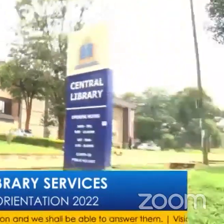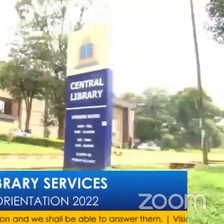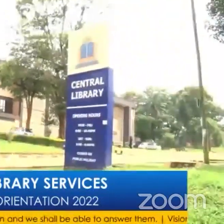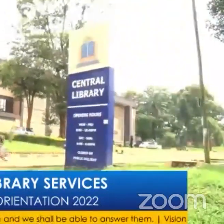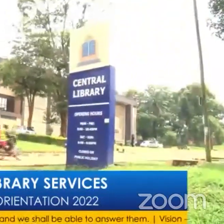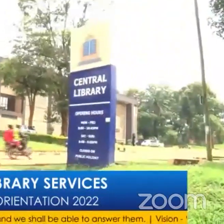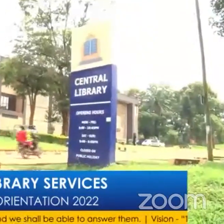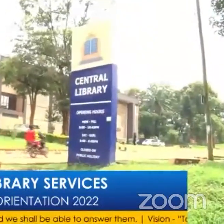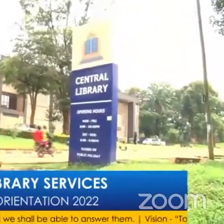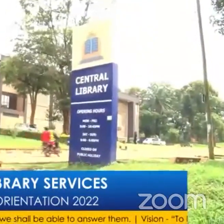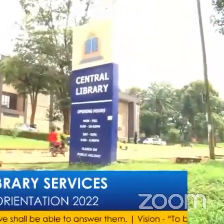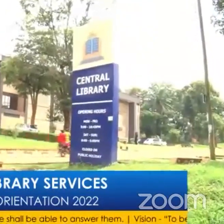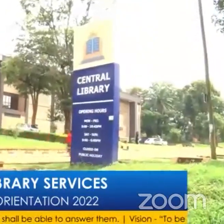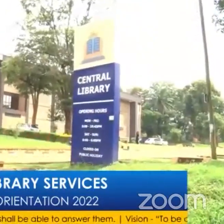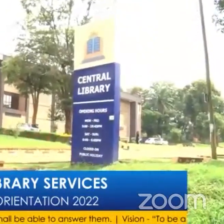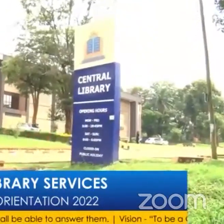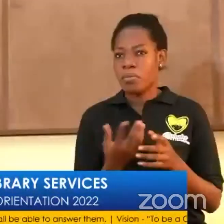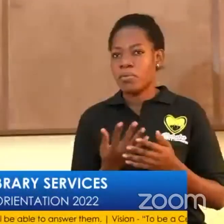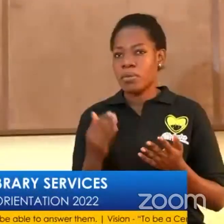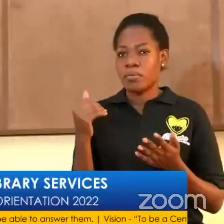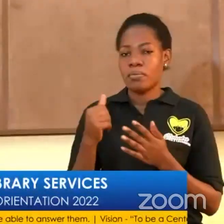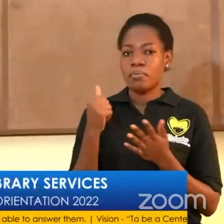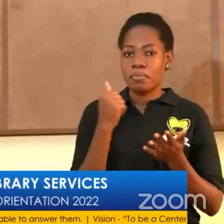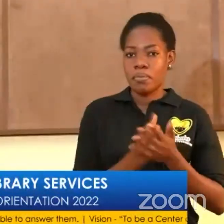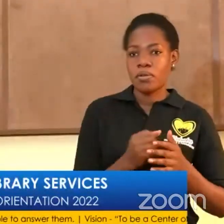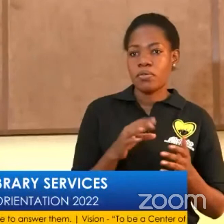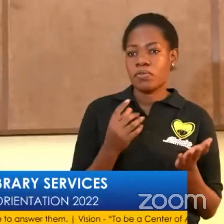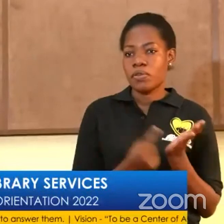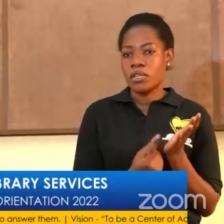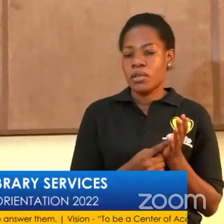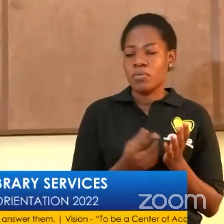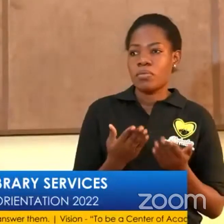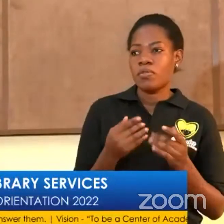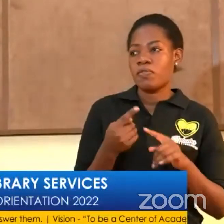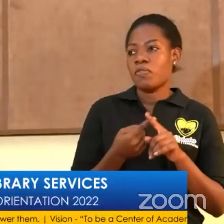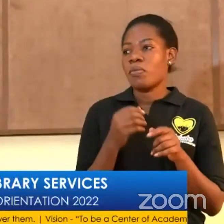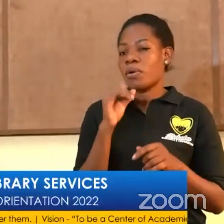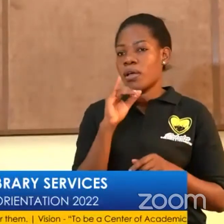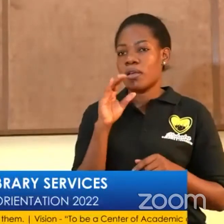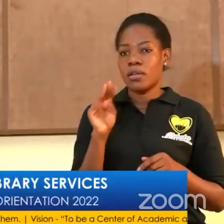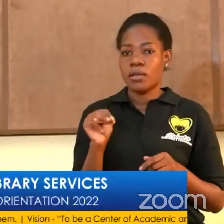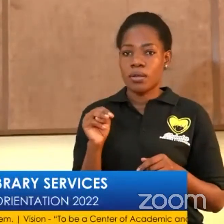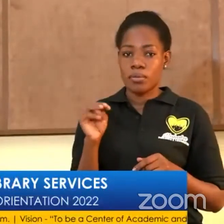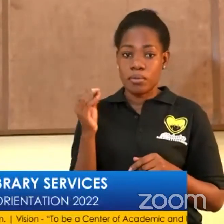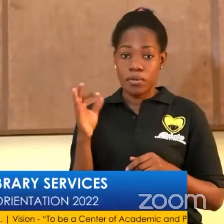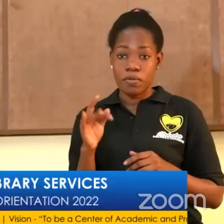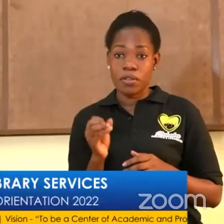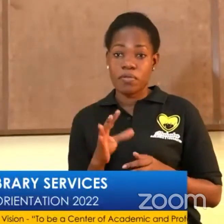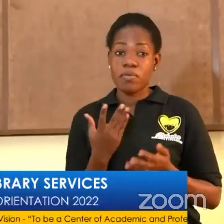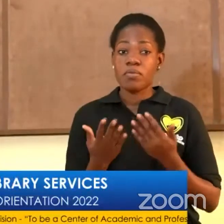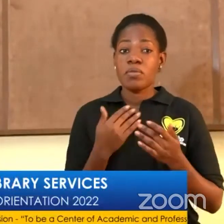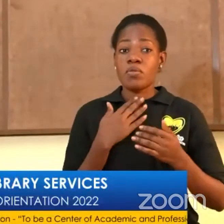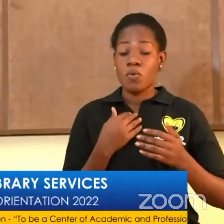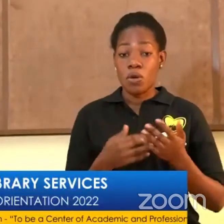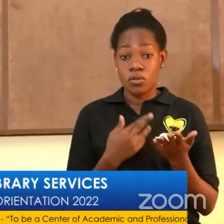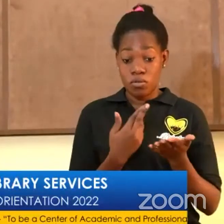from Bank of Uganda, from IMF, from if you want statistical report from